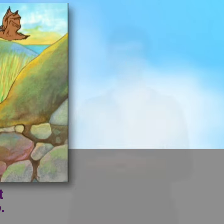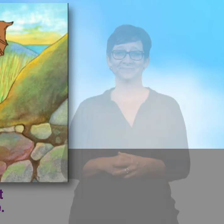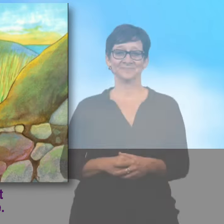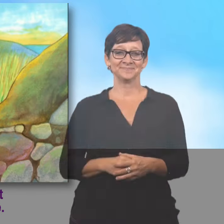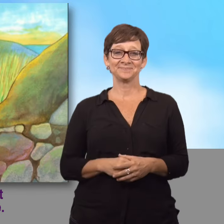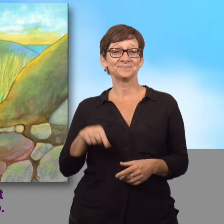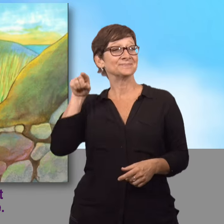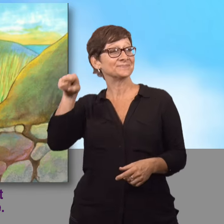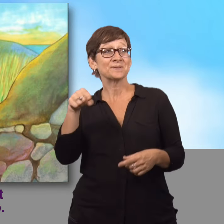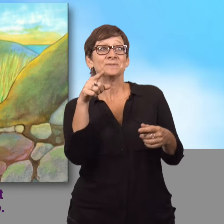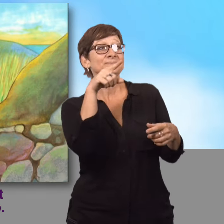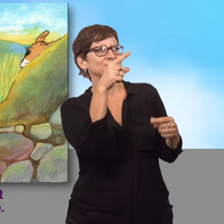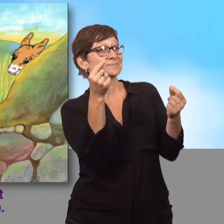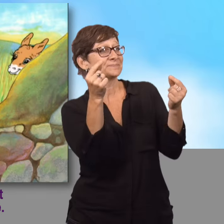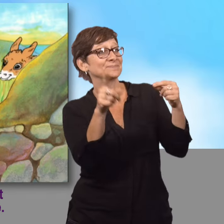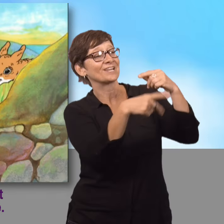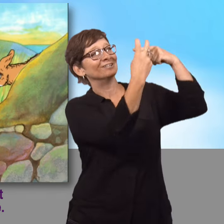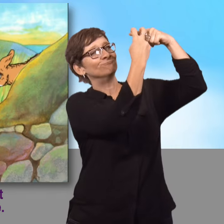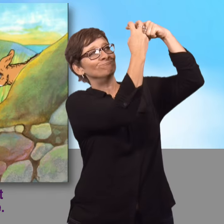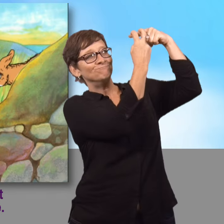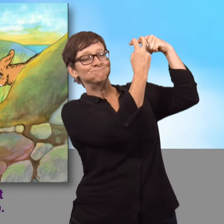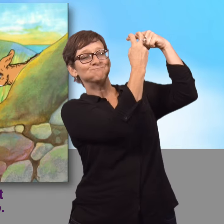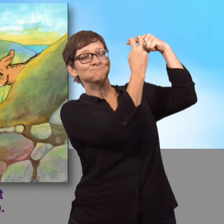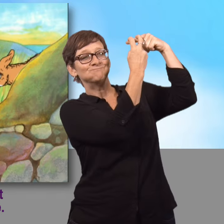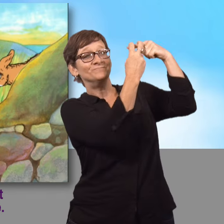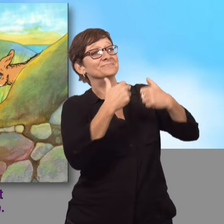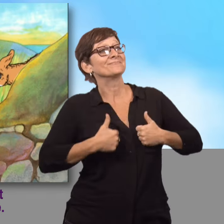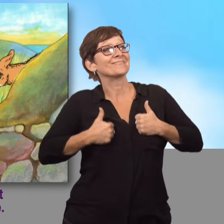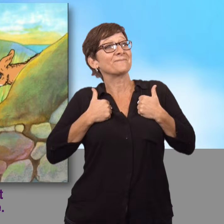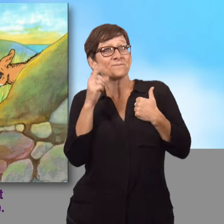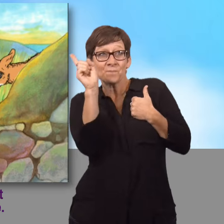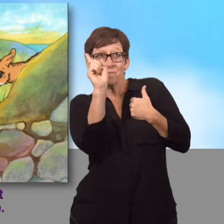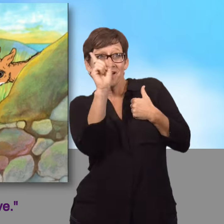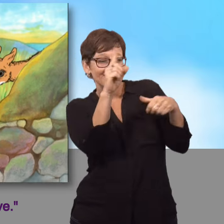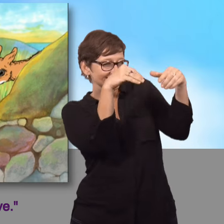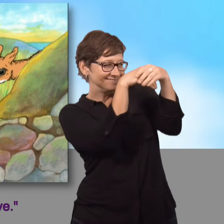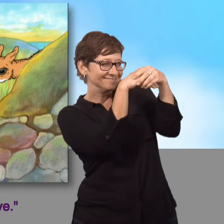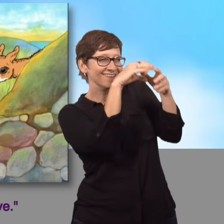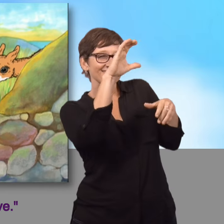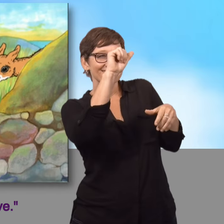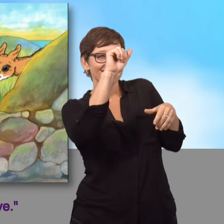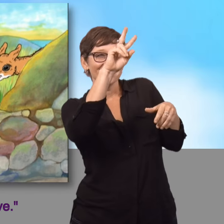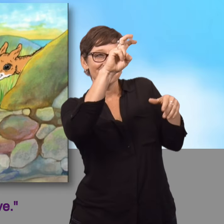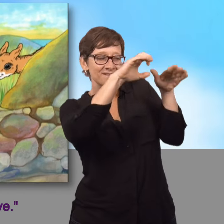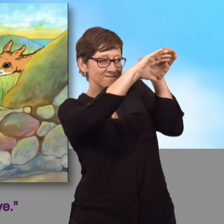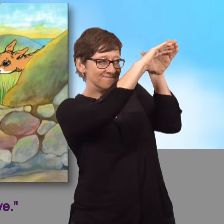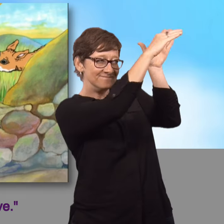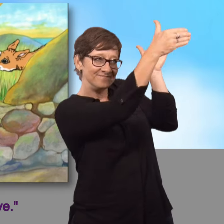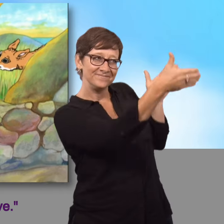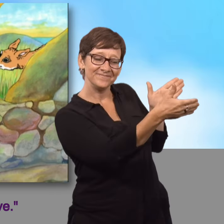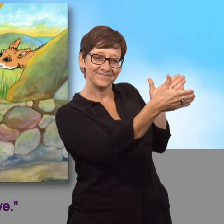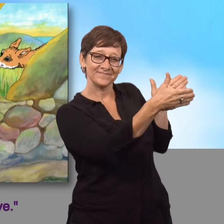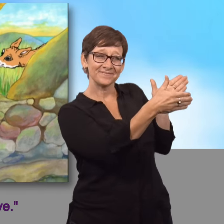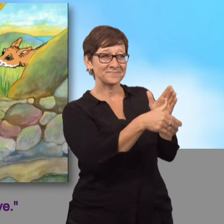She hangs by her feet, and she lives in a cave. I do not believe that's how llamas behave.